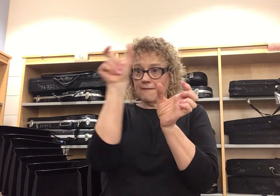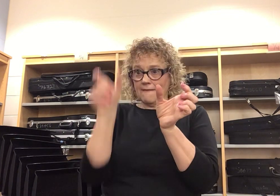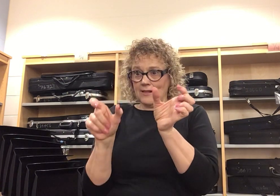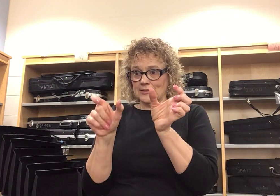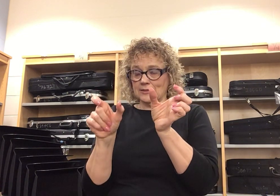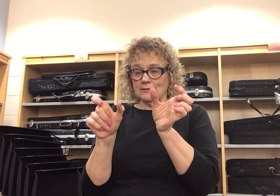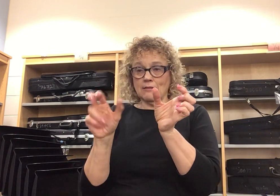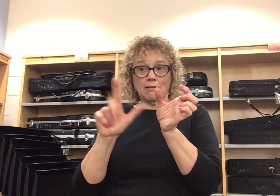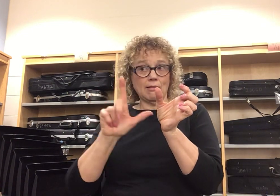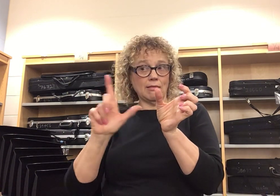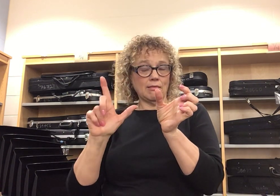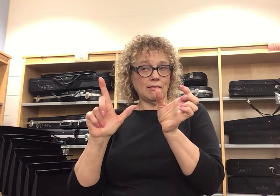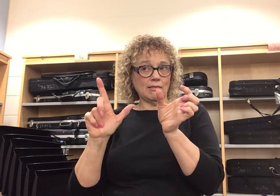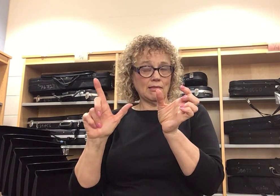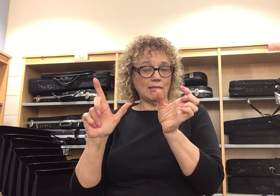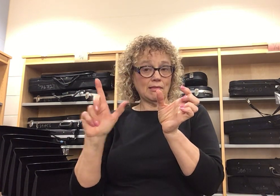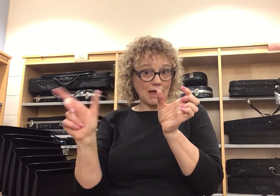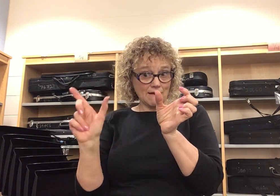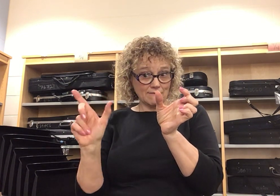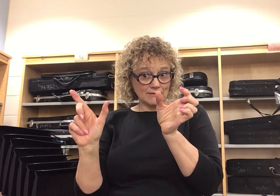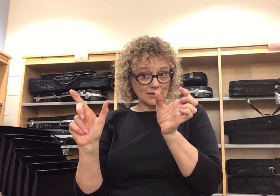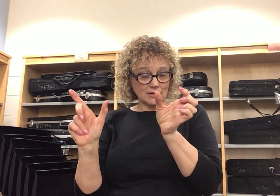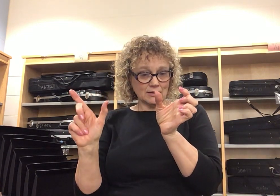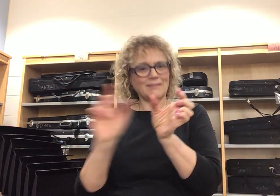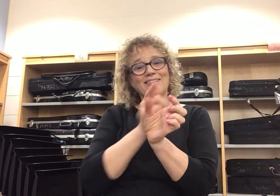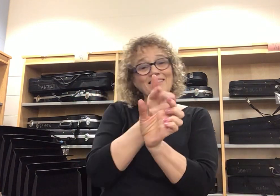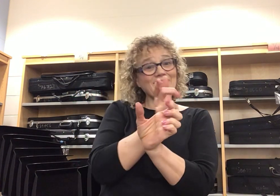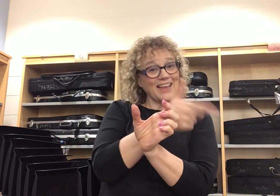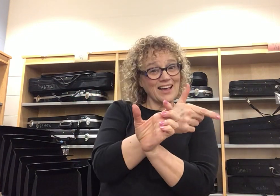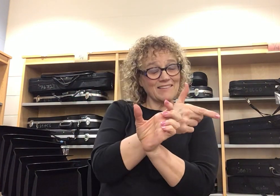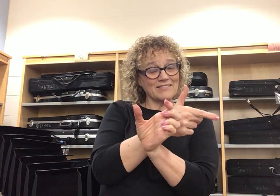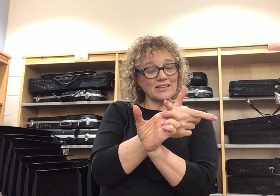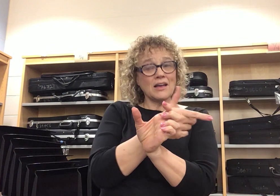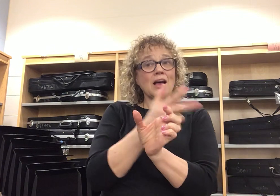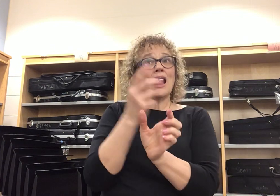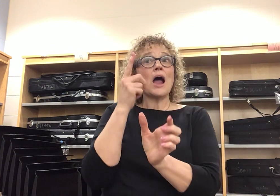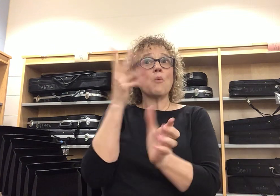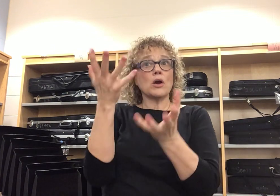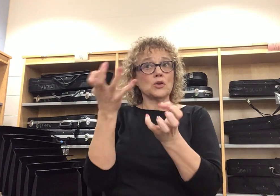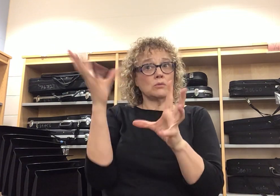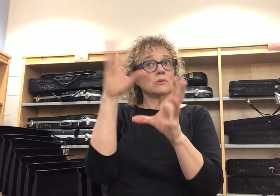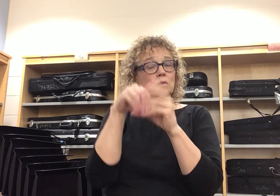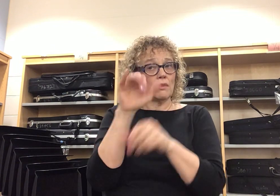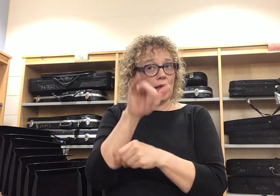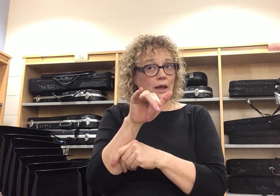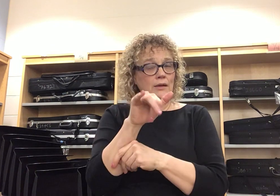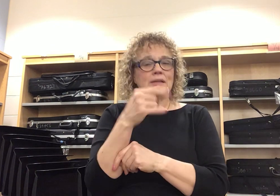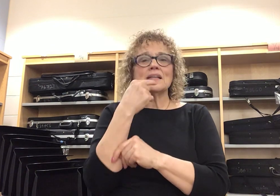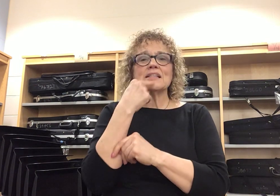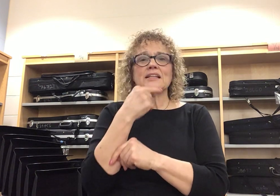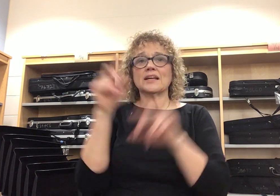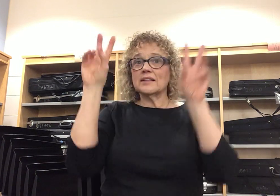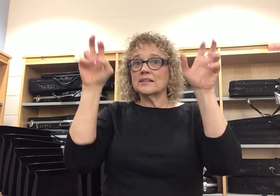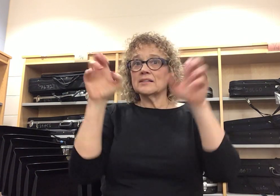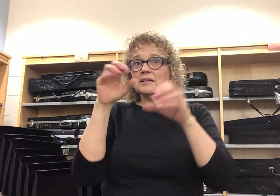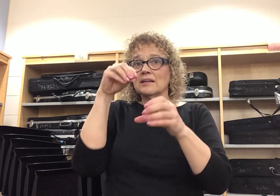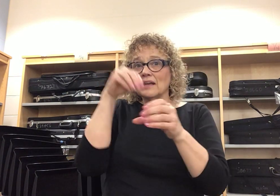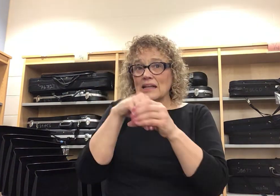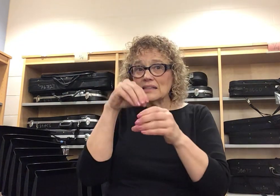left, this I would like to see on all of your newspapers too. It says Inside Today, and it just gives you a brief rundown of what